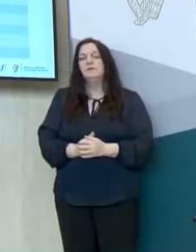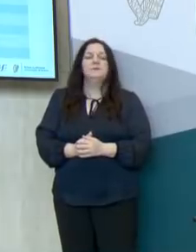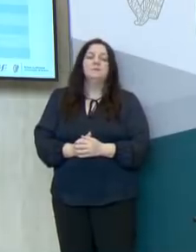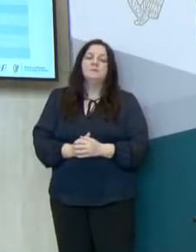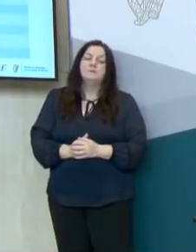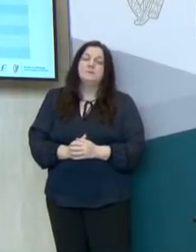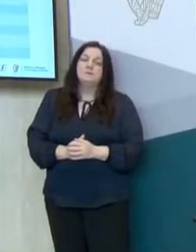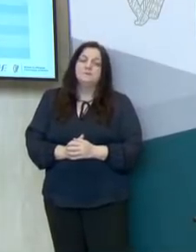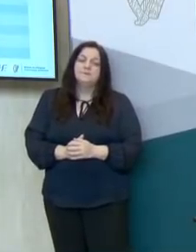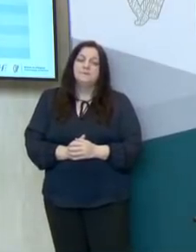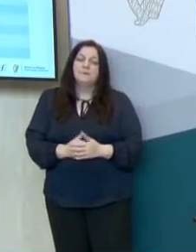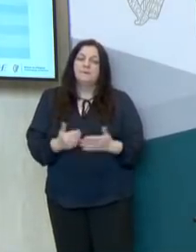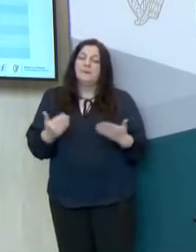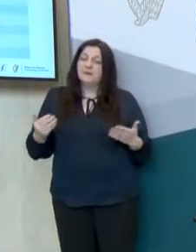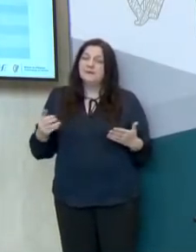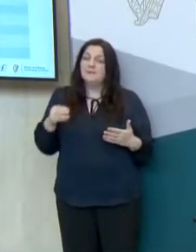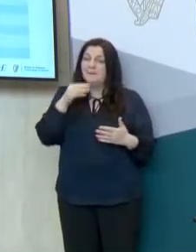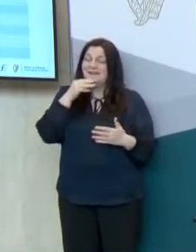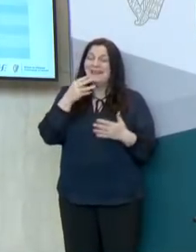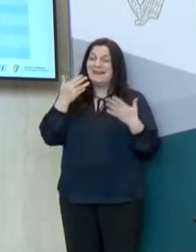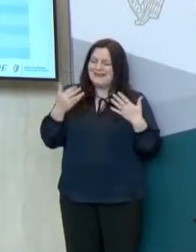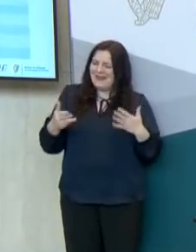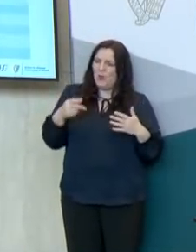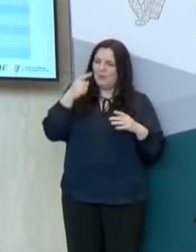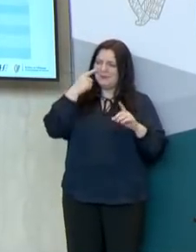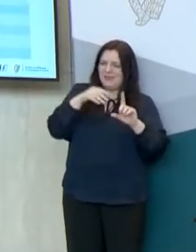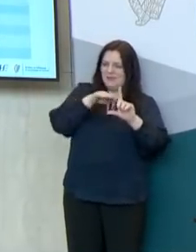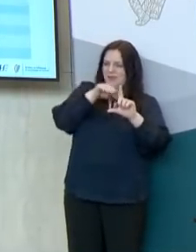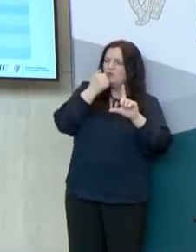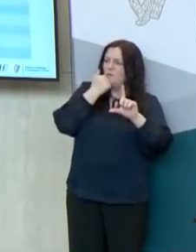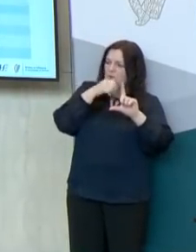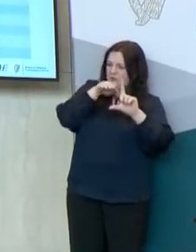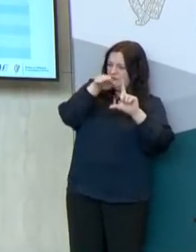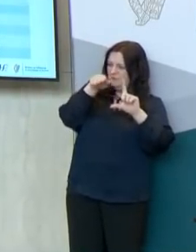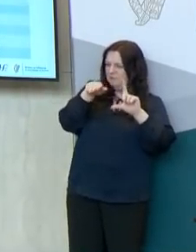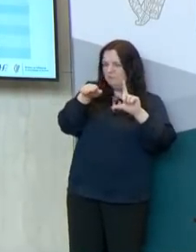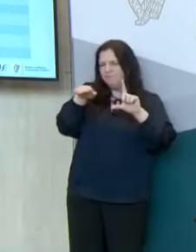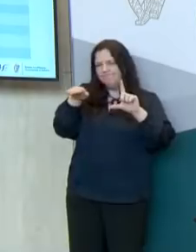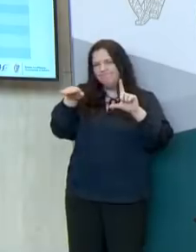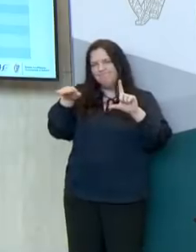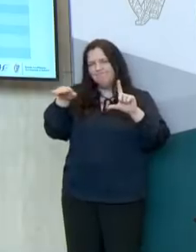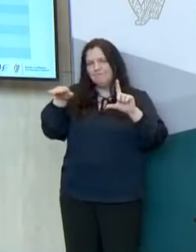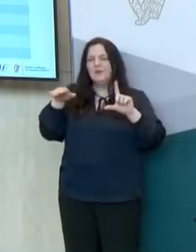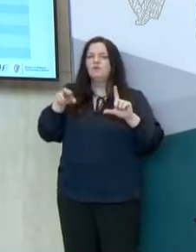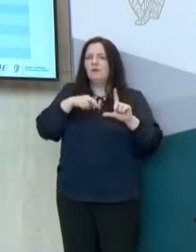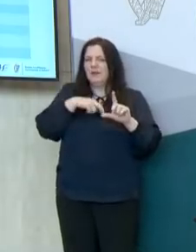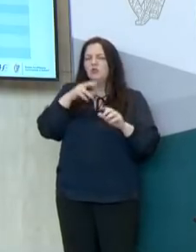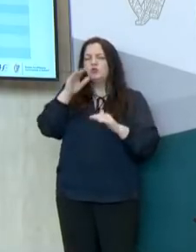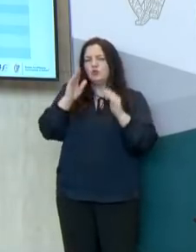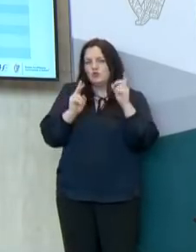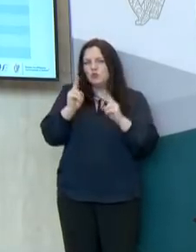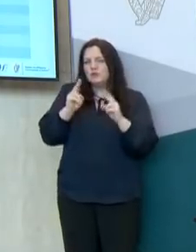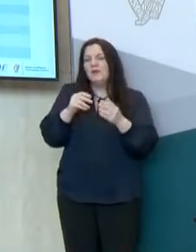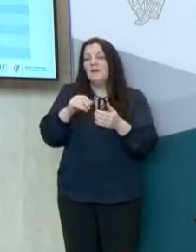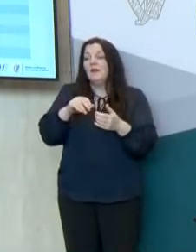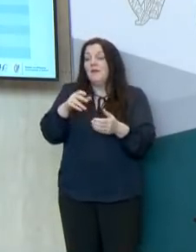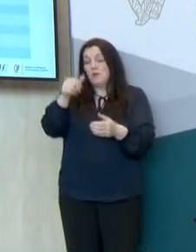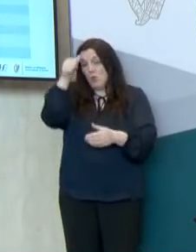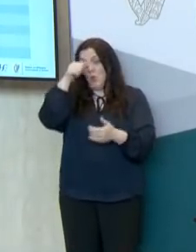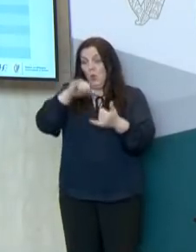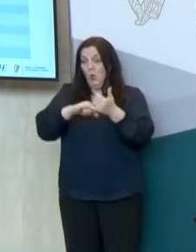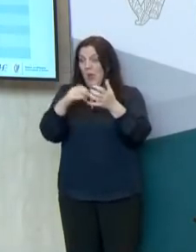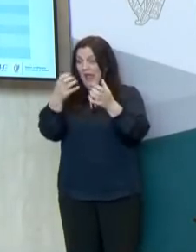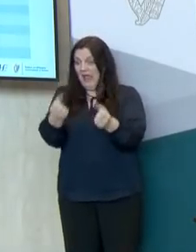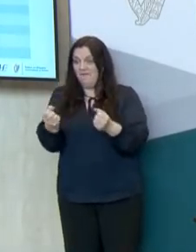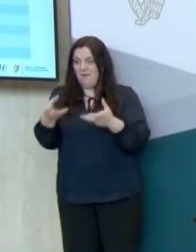case counts should be reflected in a reduction in the reproduction number. And as I